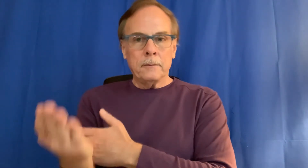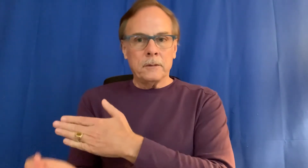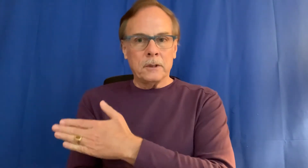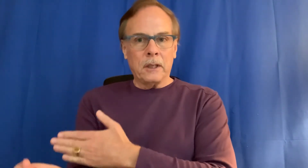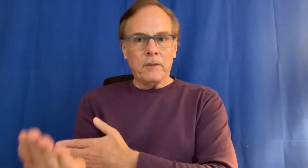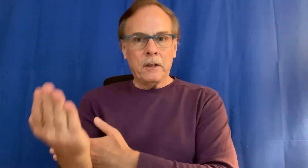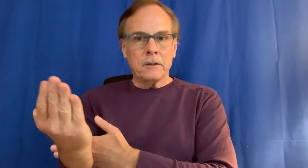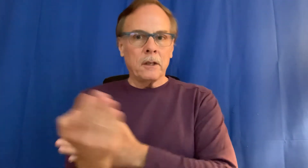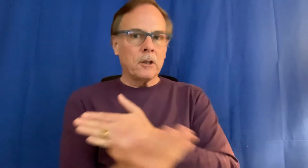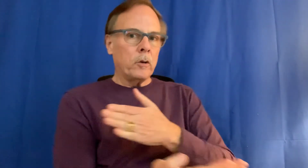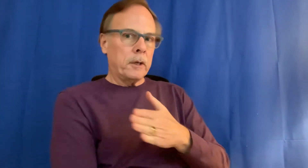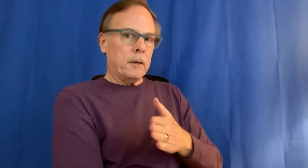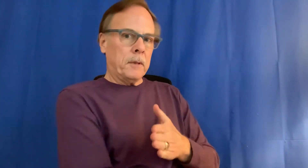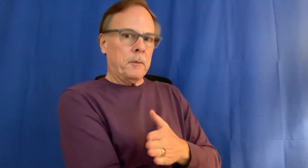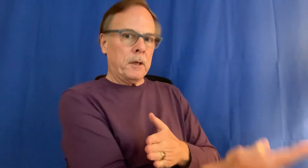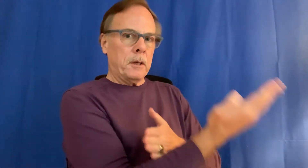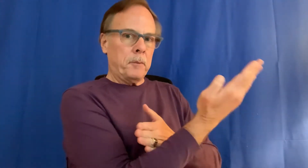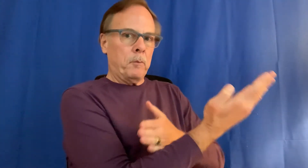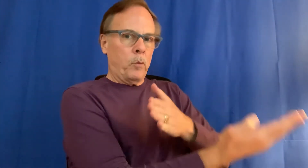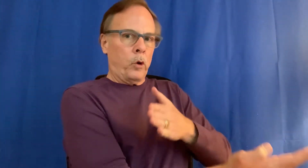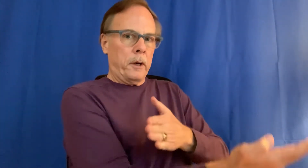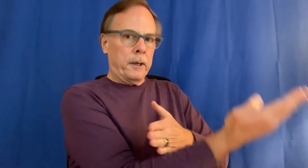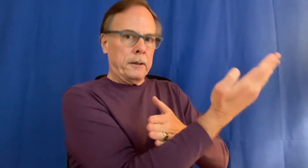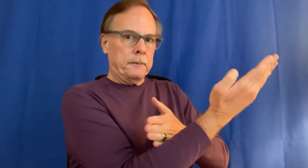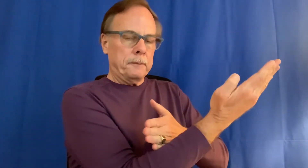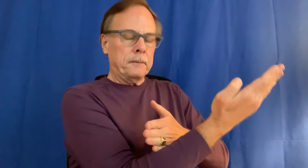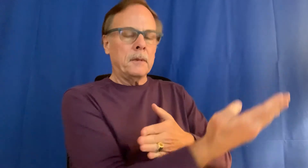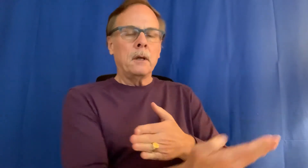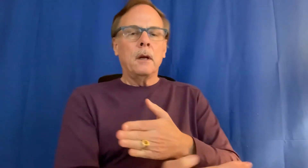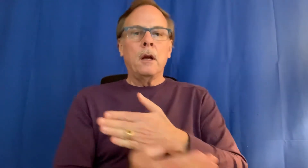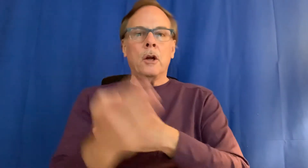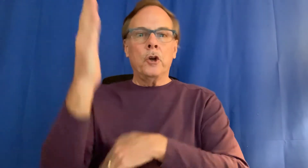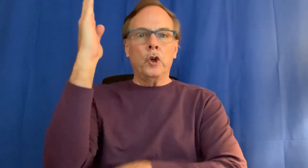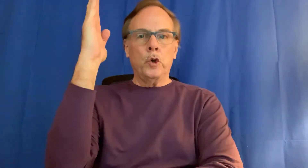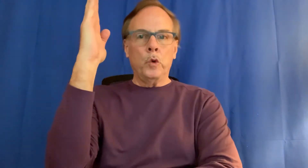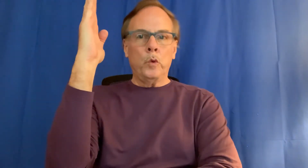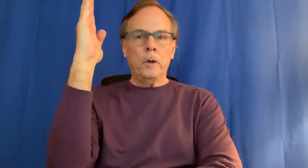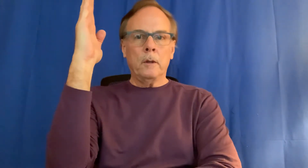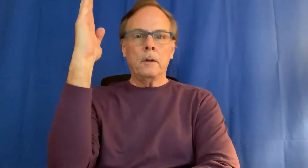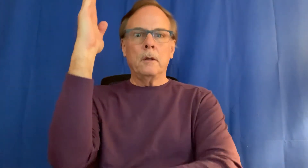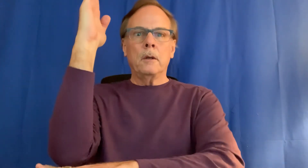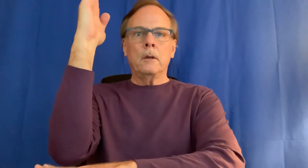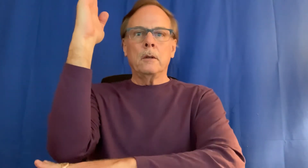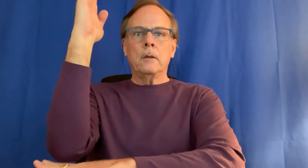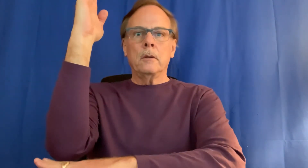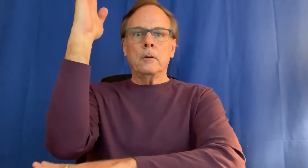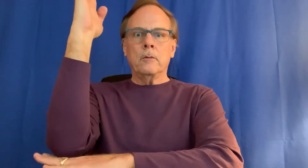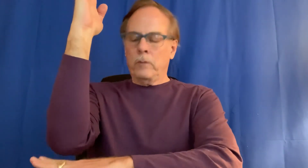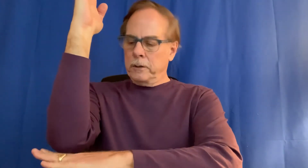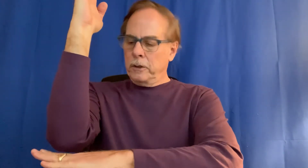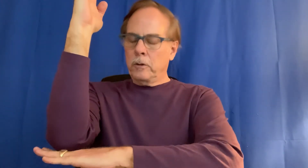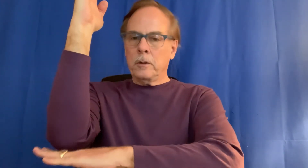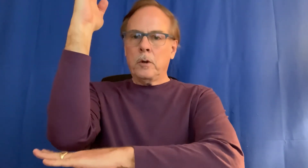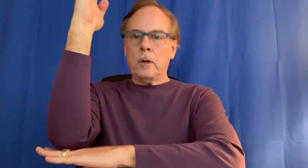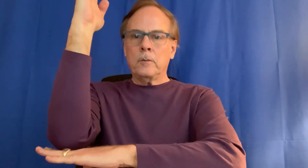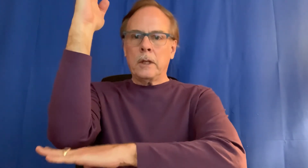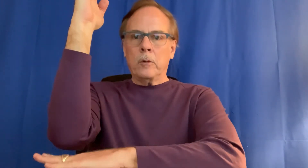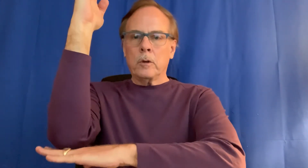Think of the sun coming up. Morning. Noon. Resting on the downward palm